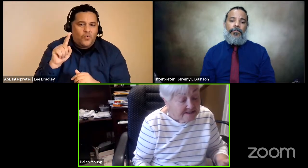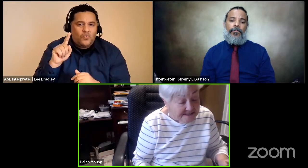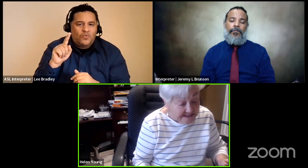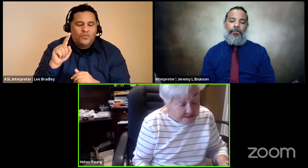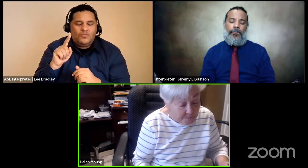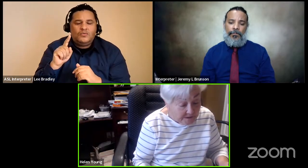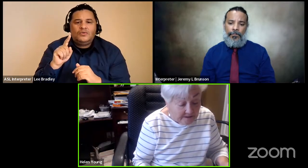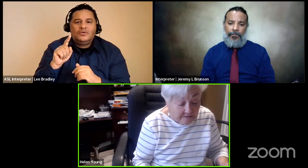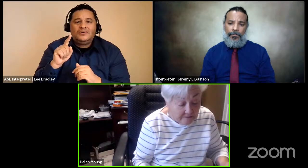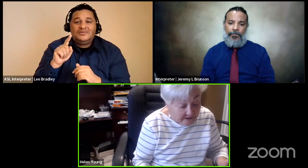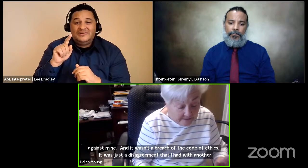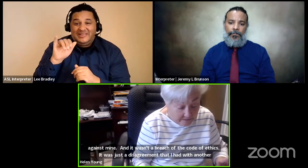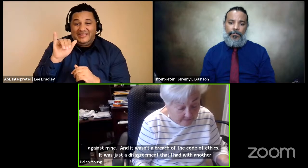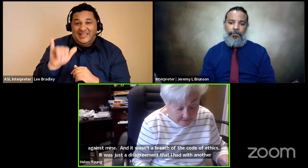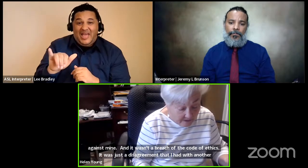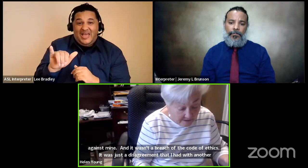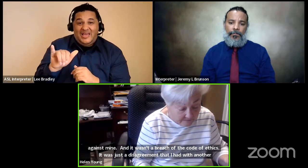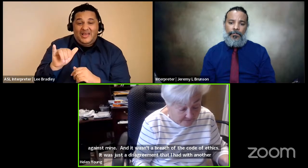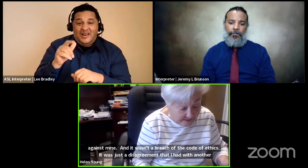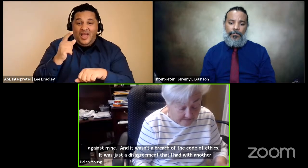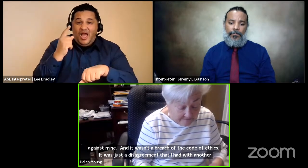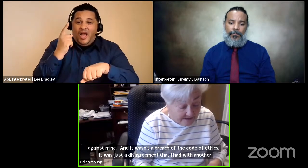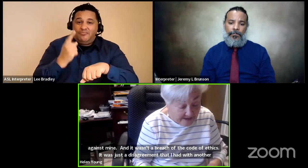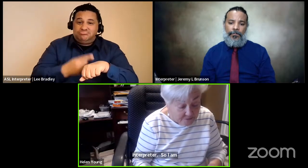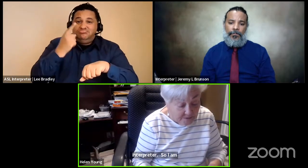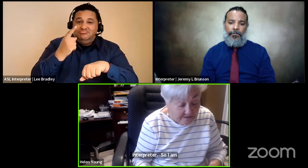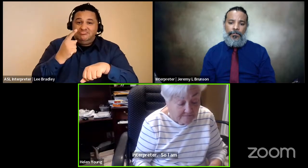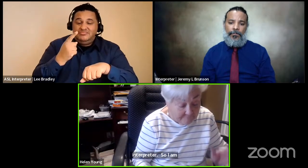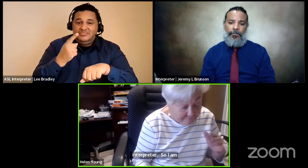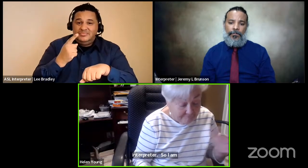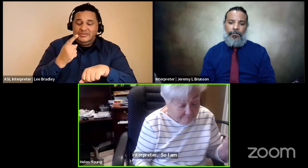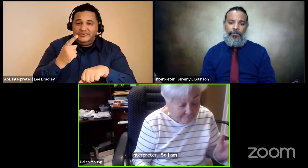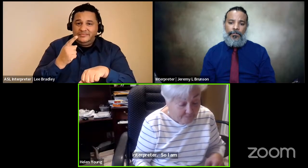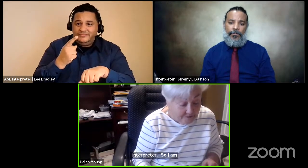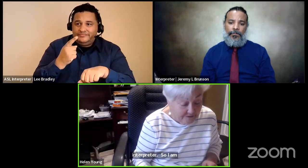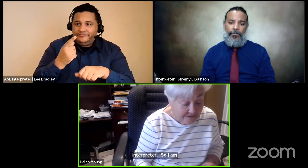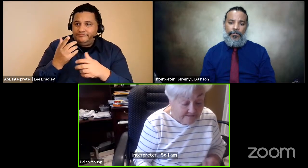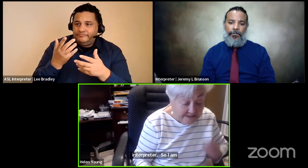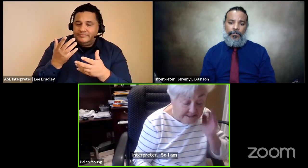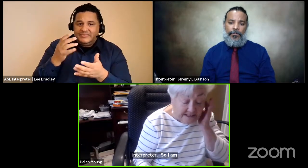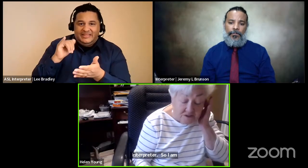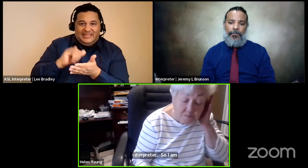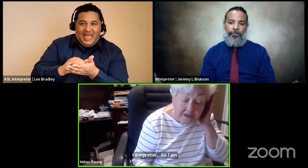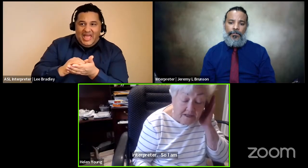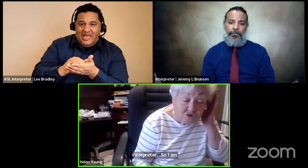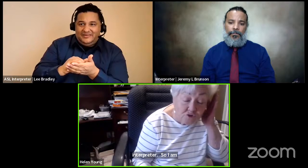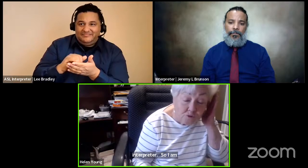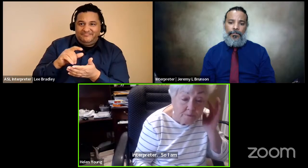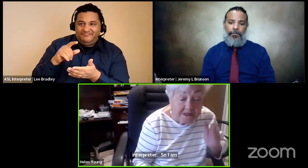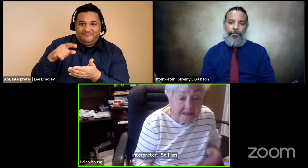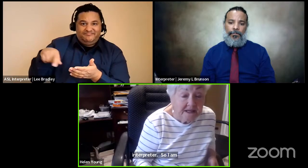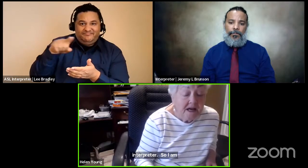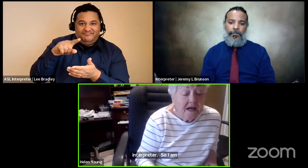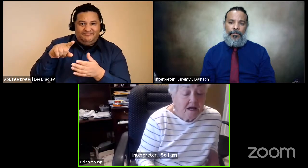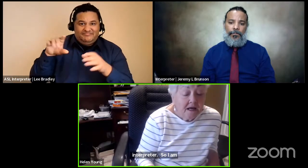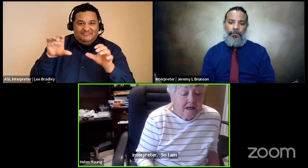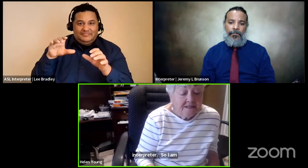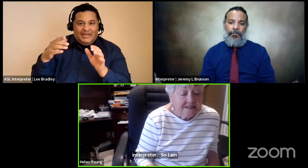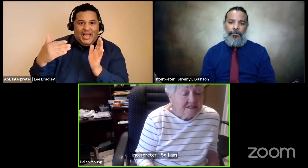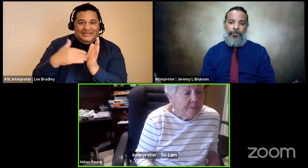this discipline that has been levied against me to